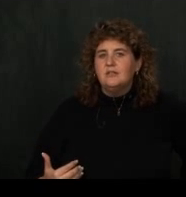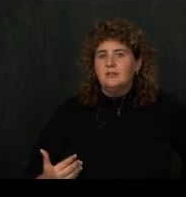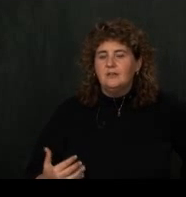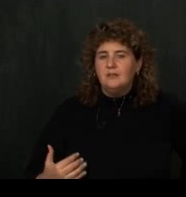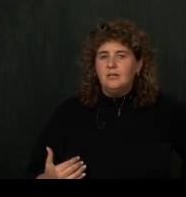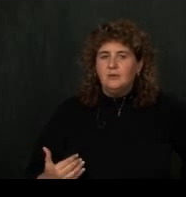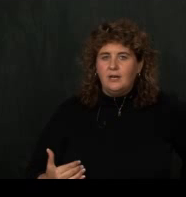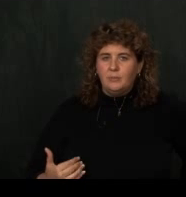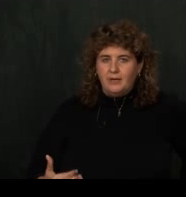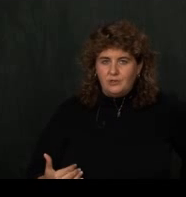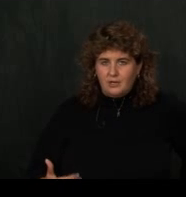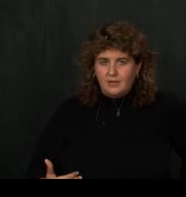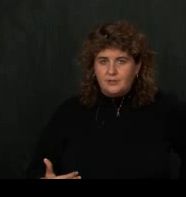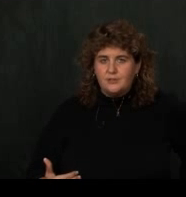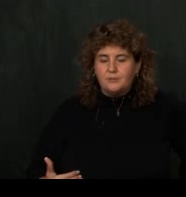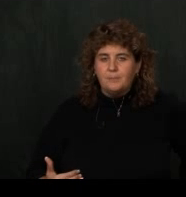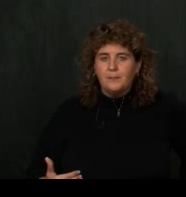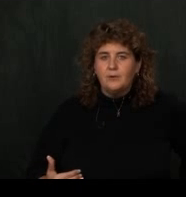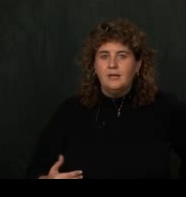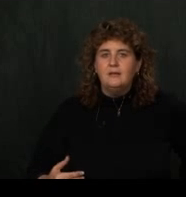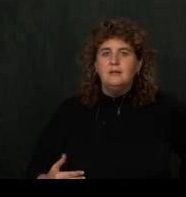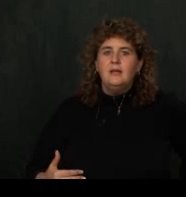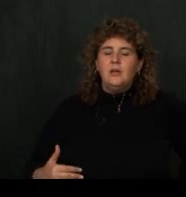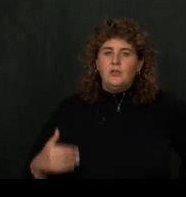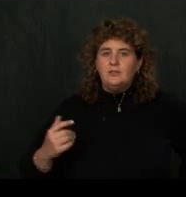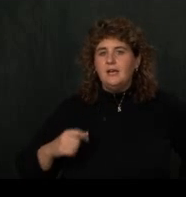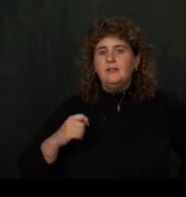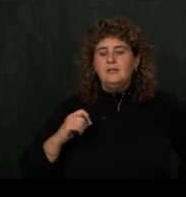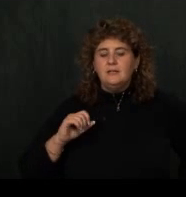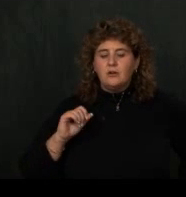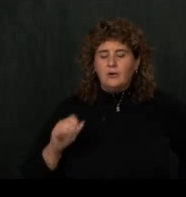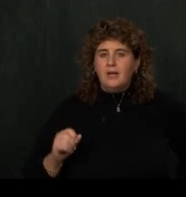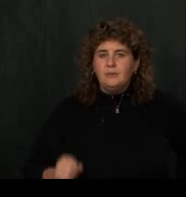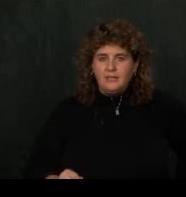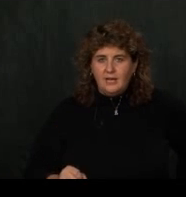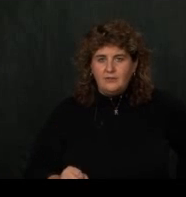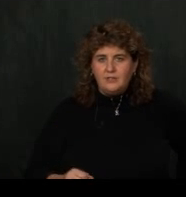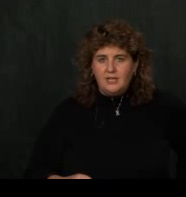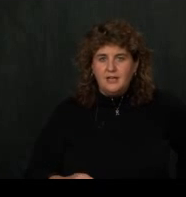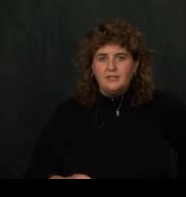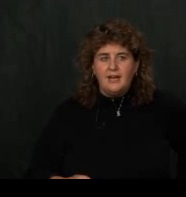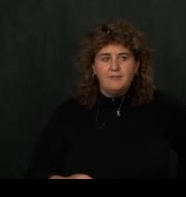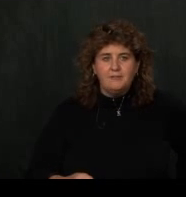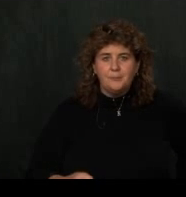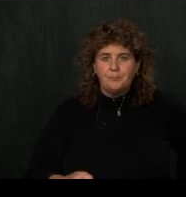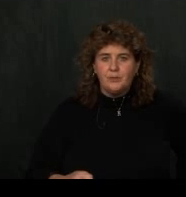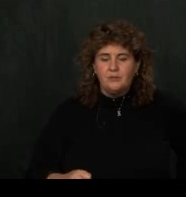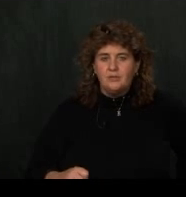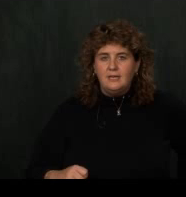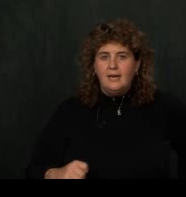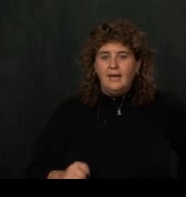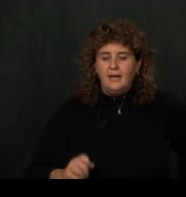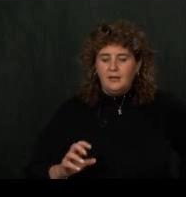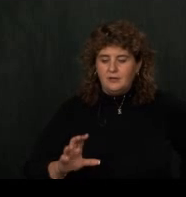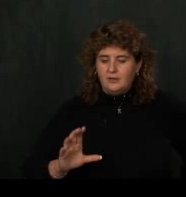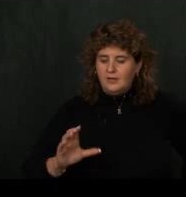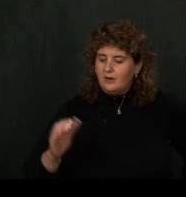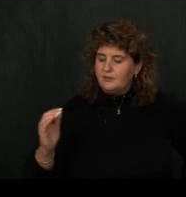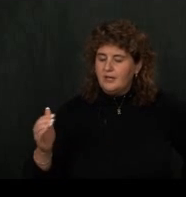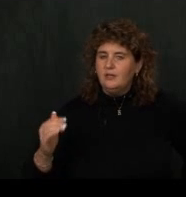of neonatal meningitis, all right? They tell you they did a gram stain of the CSF, and they're going to tell you